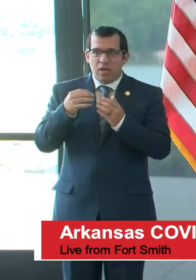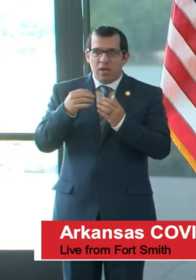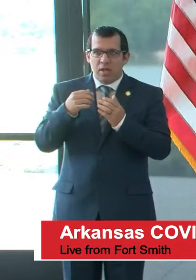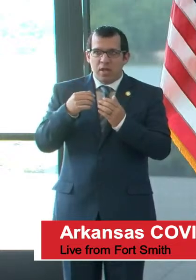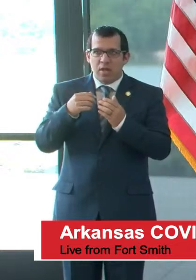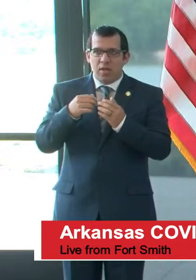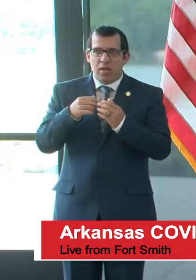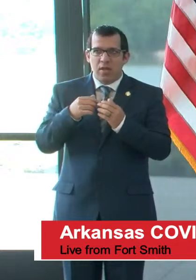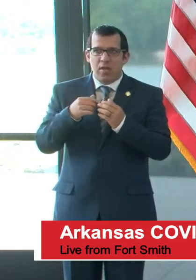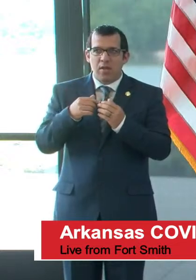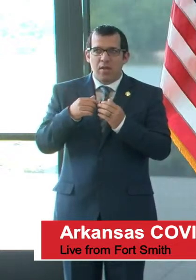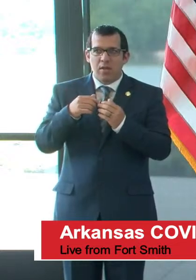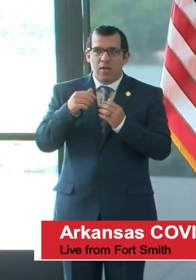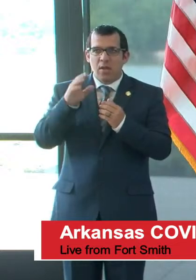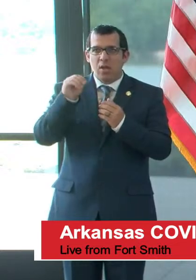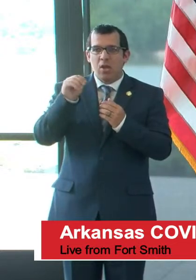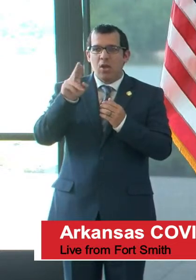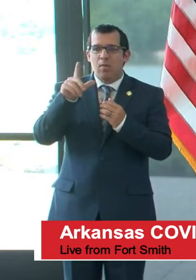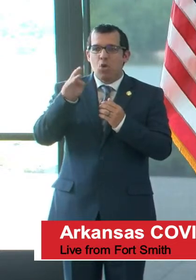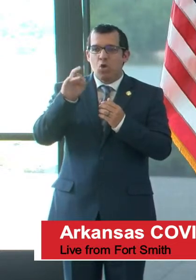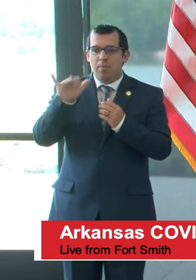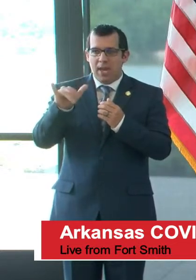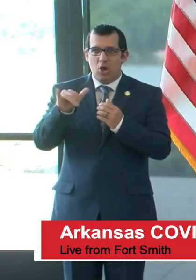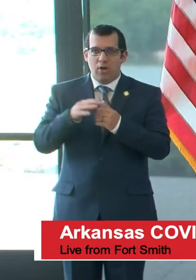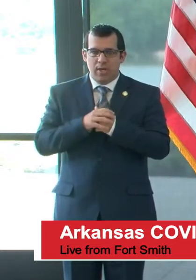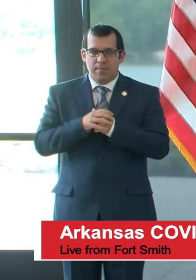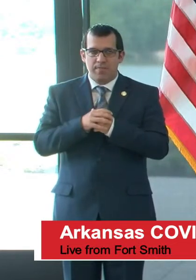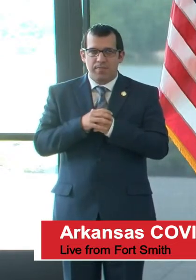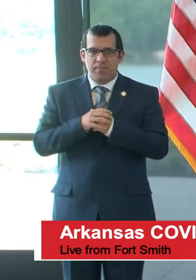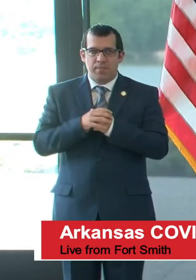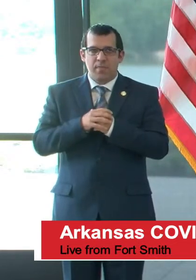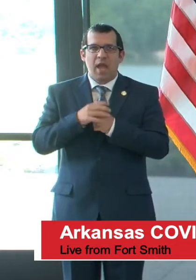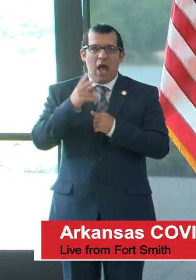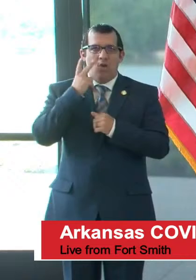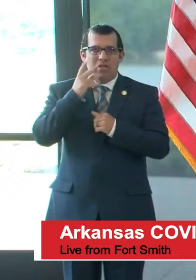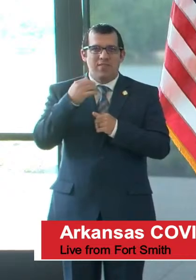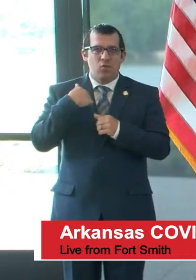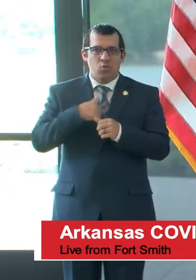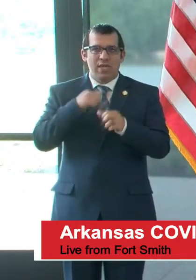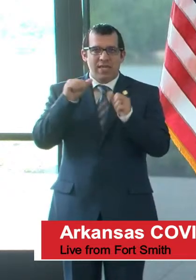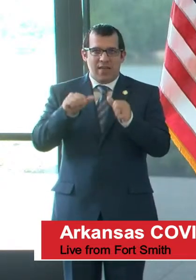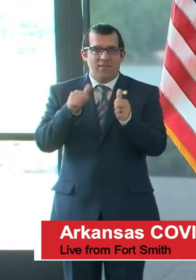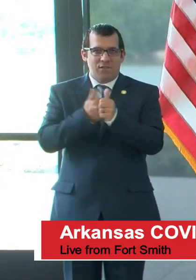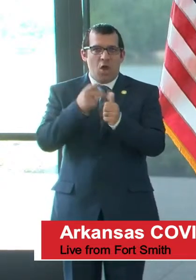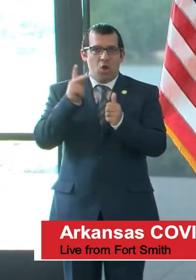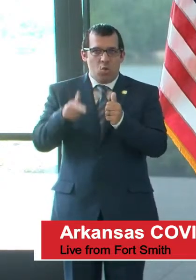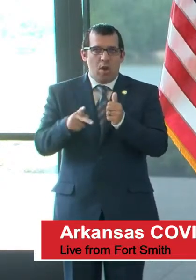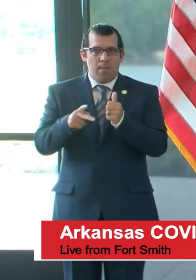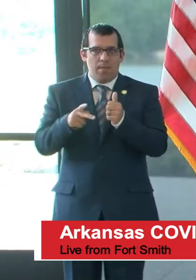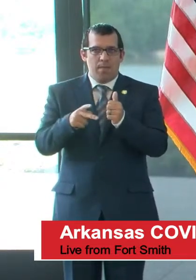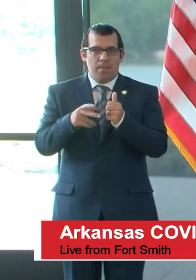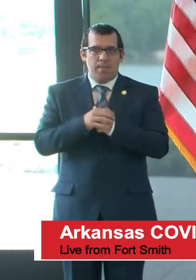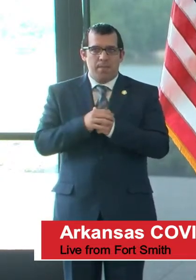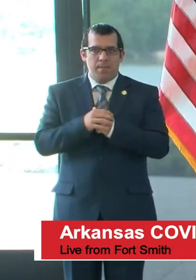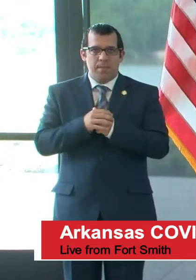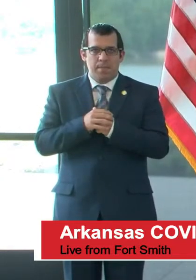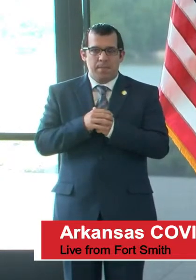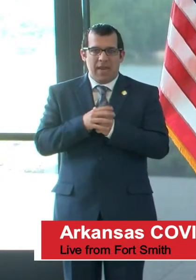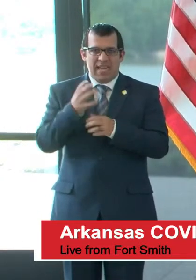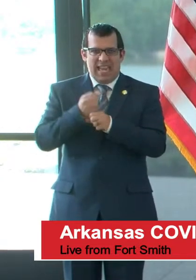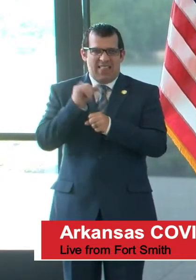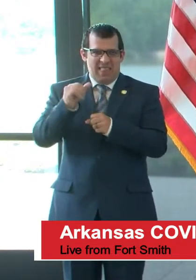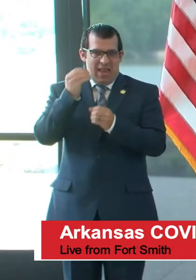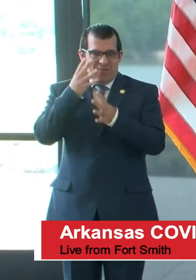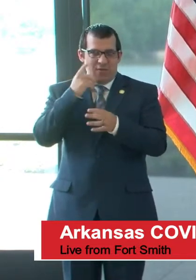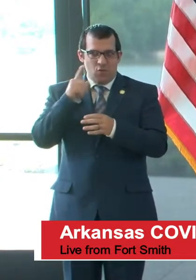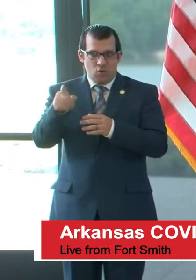that, Mulberry in behind. I'll see if we can't follow up and get